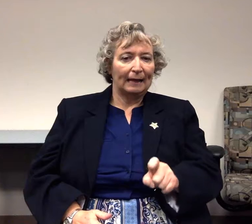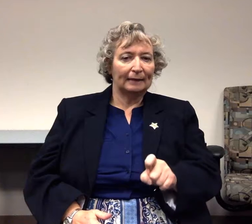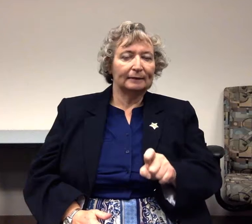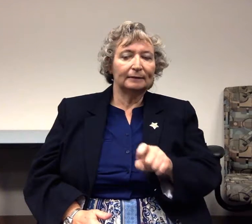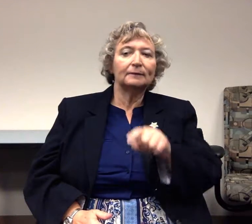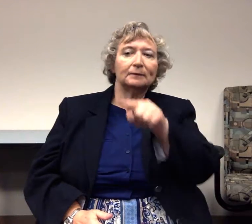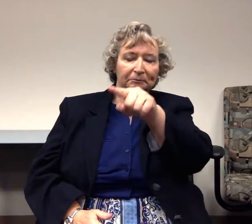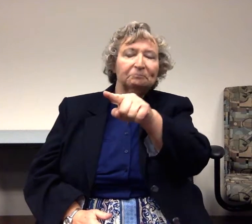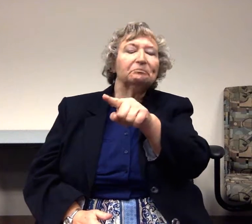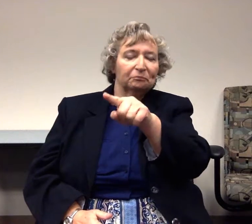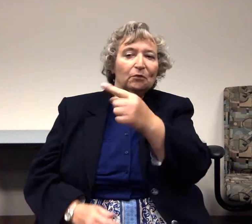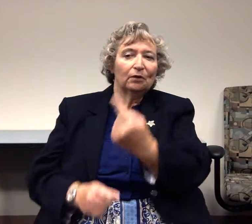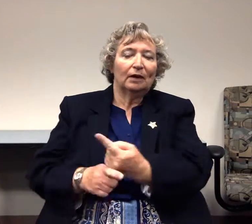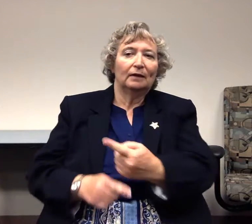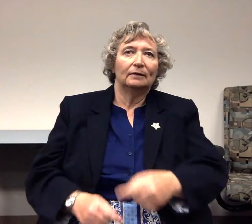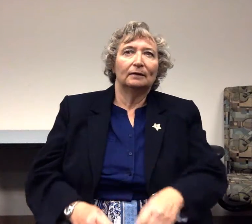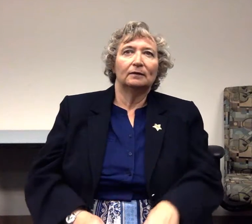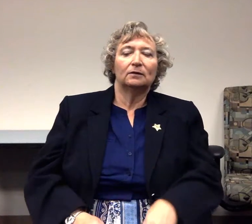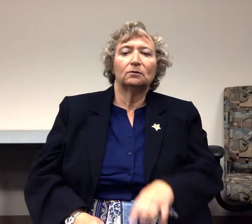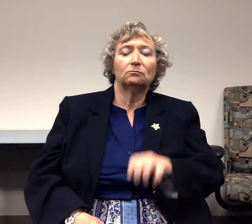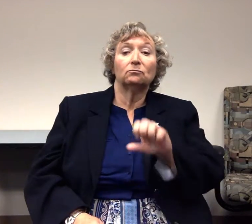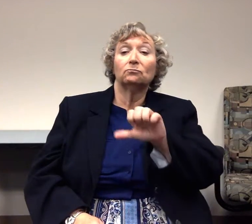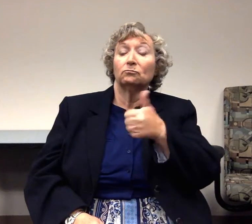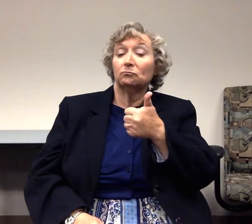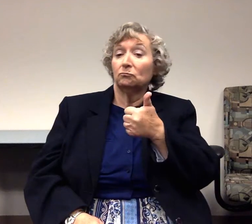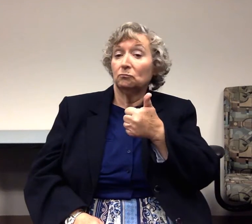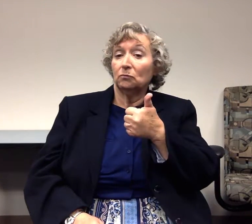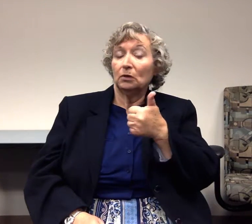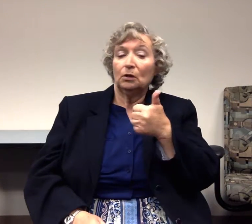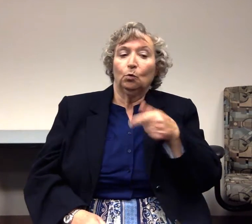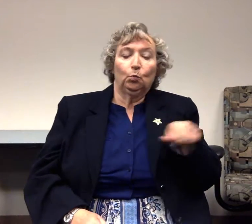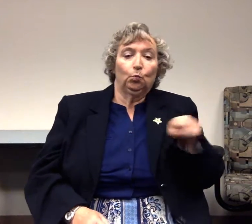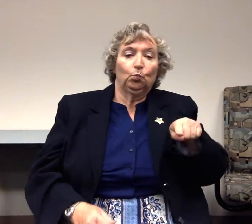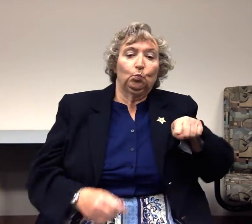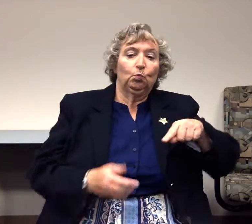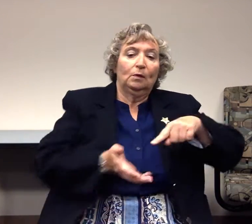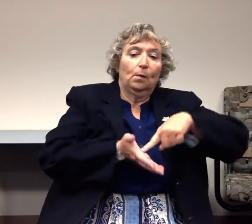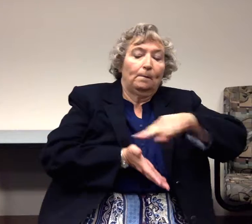All right, distance. They were a long ways away from where they were fighting.